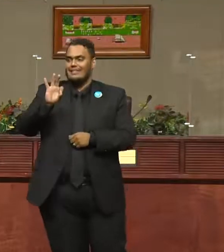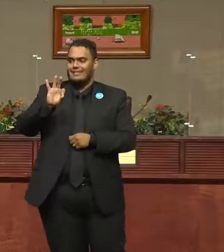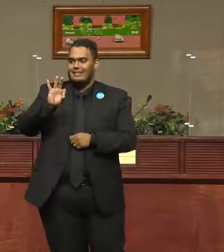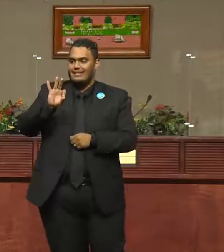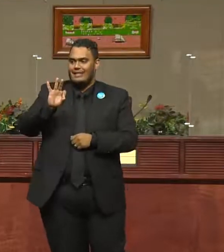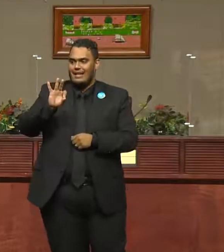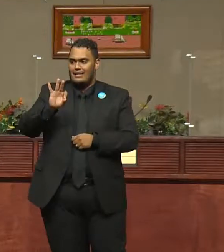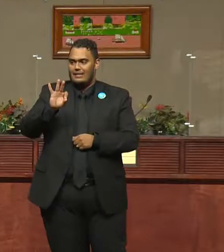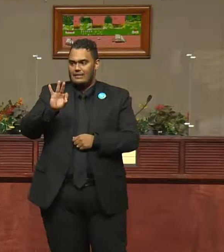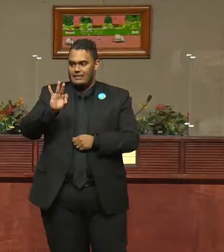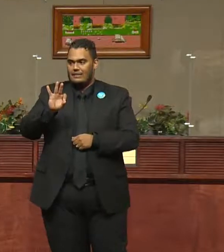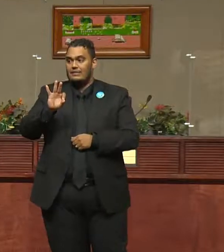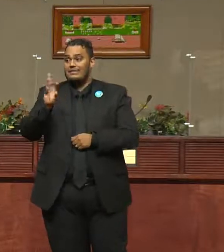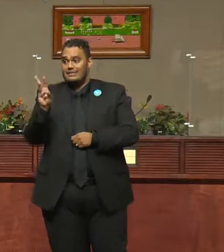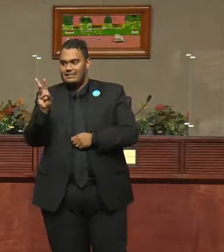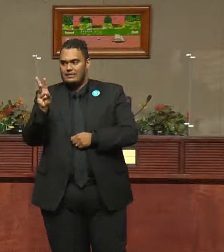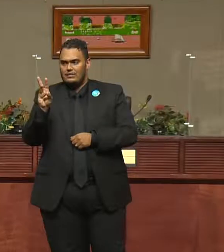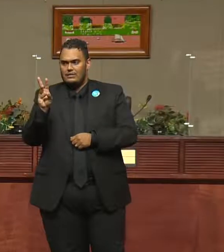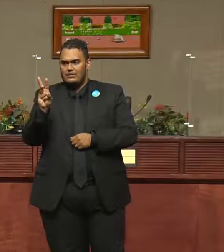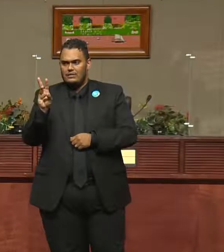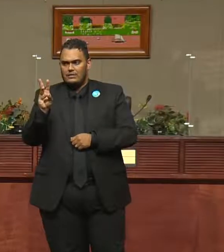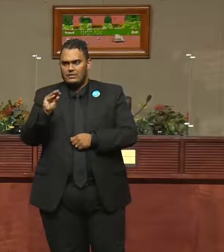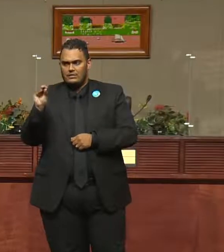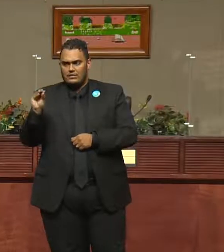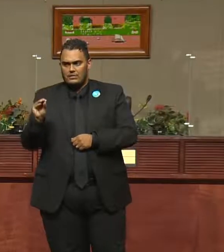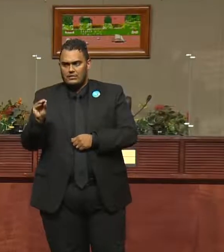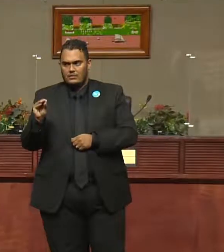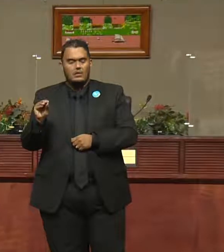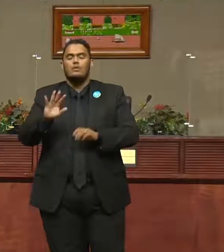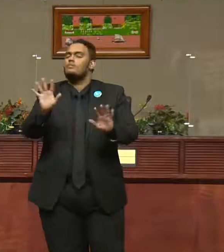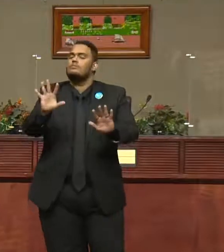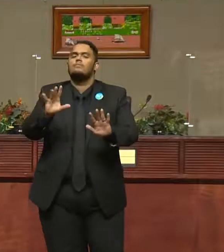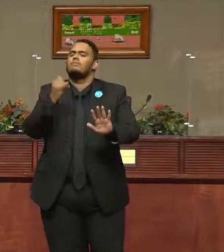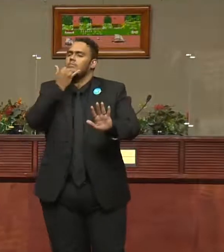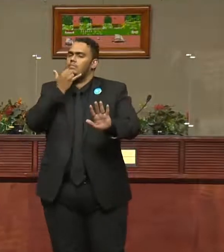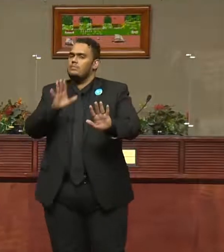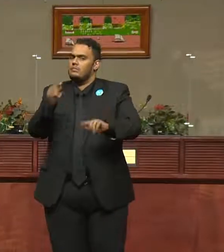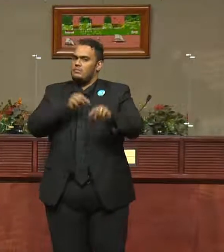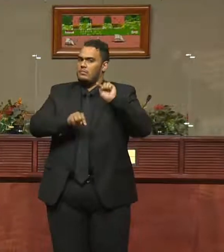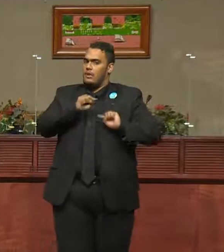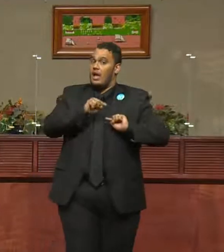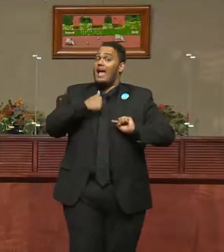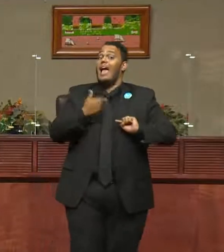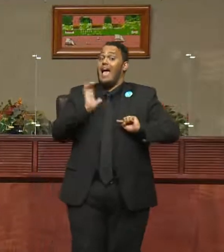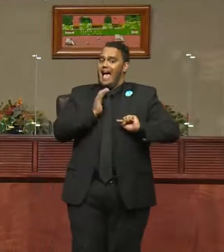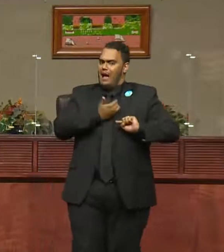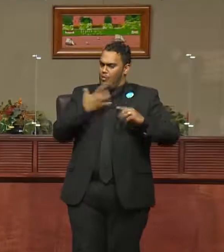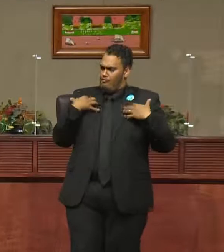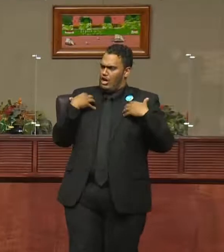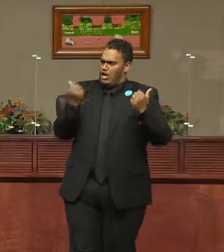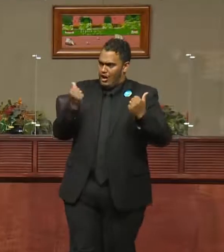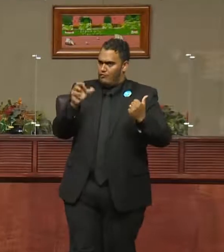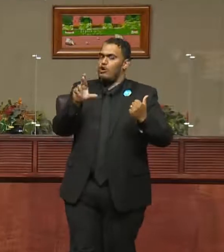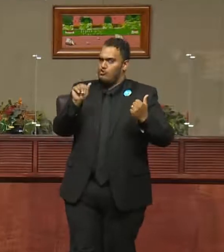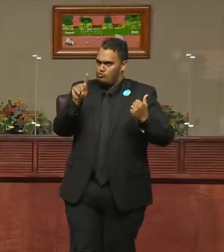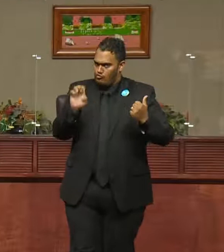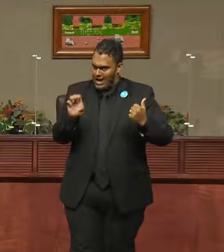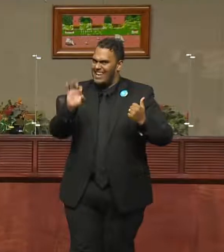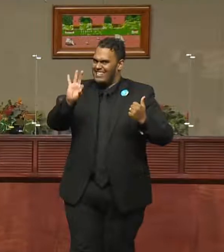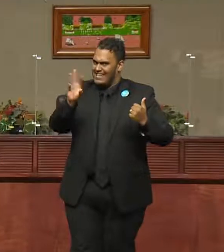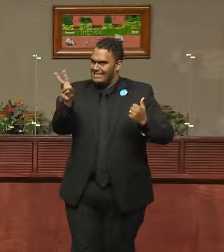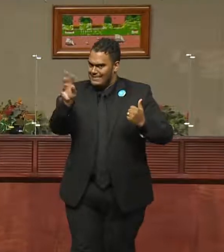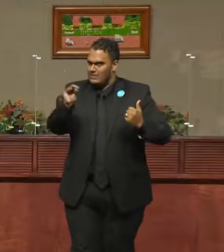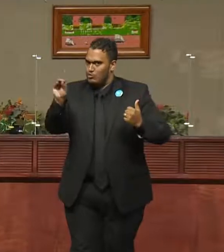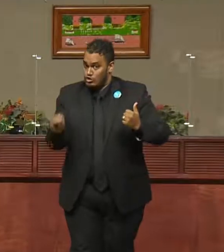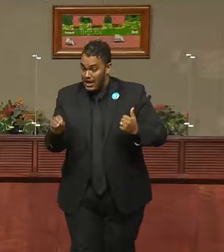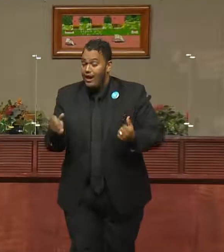14-day, that's our recovery rate is still at 96%. Our 14-day rolling average is at 8,